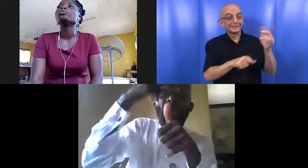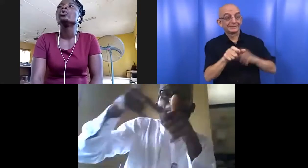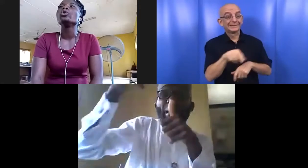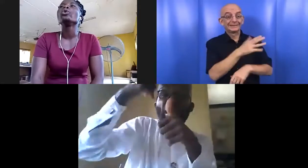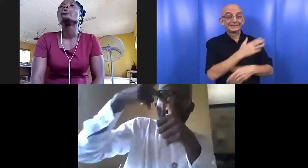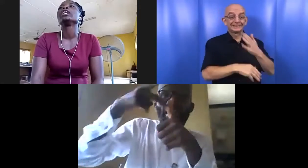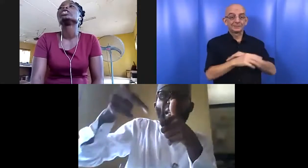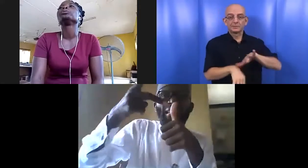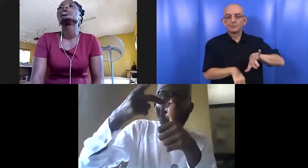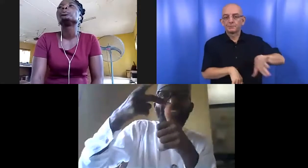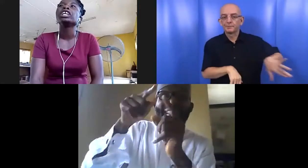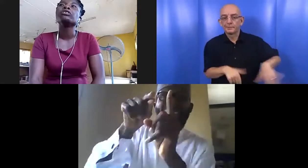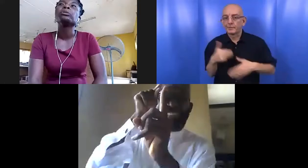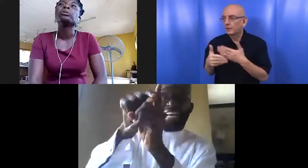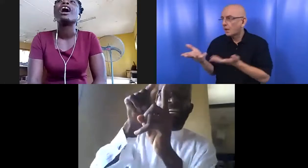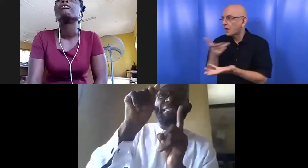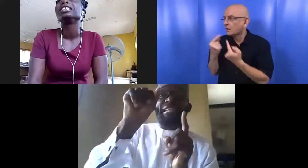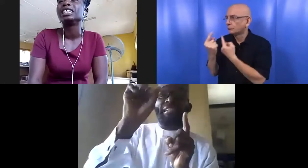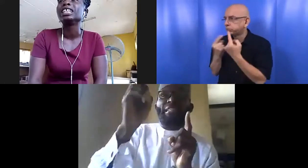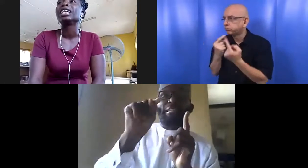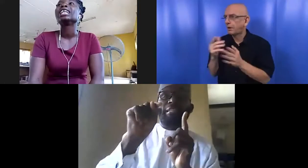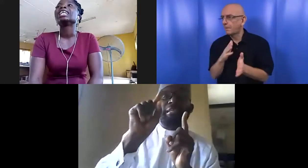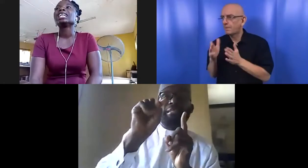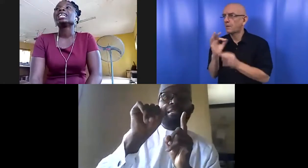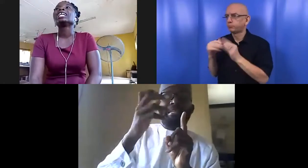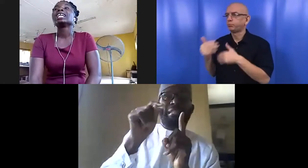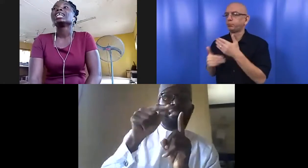disability who were supposed to be given priority